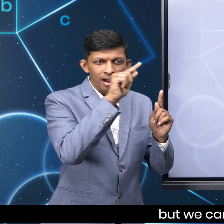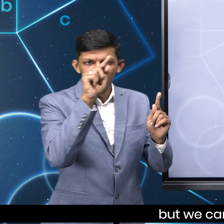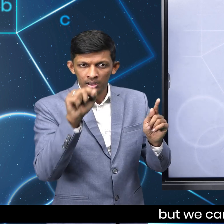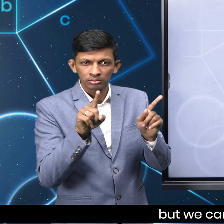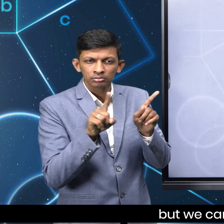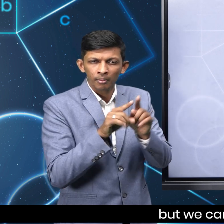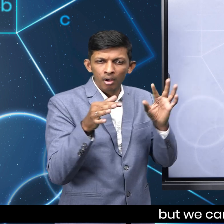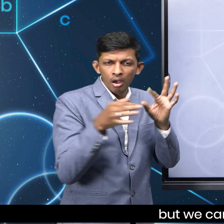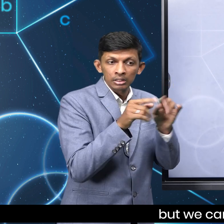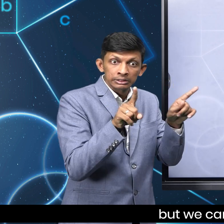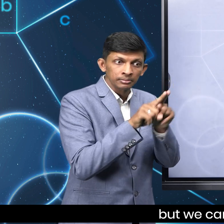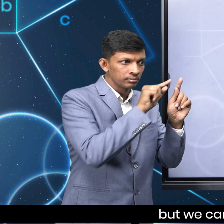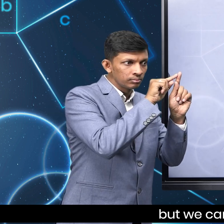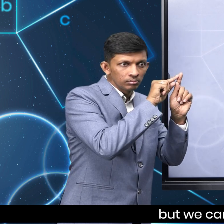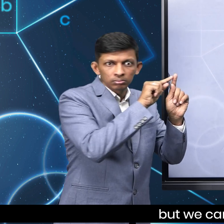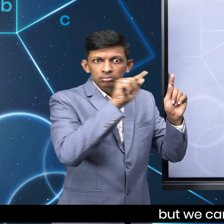still recognize the shape.